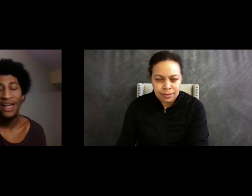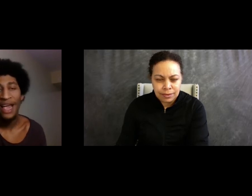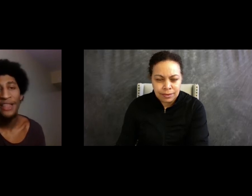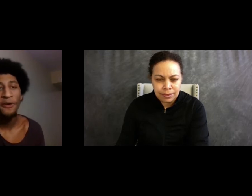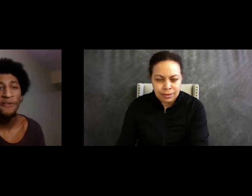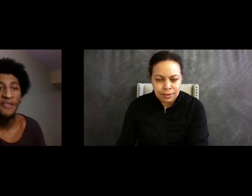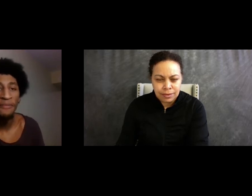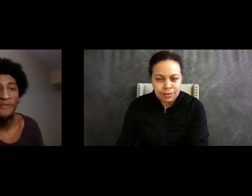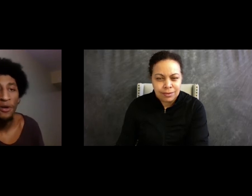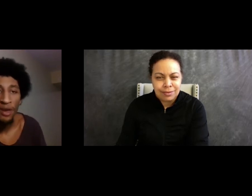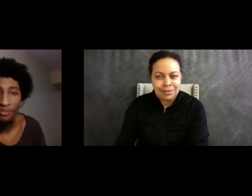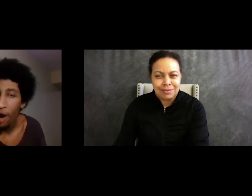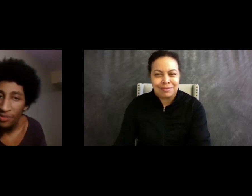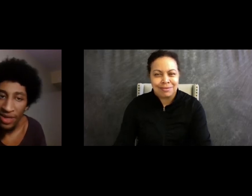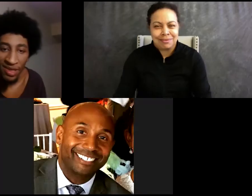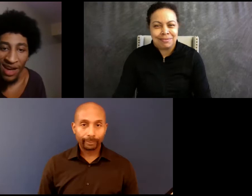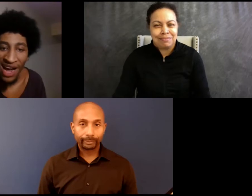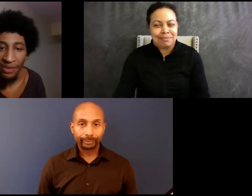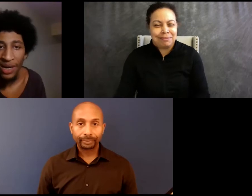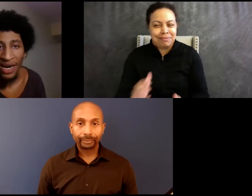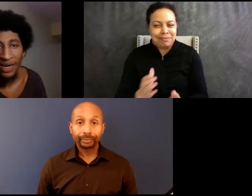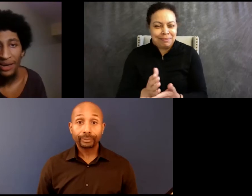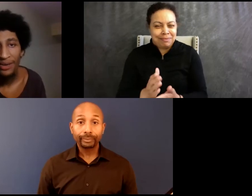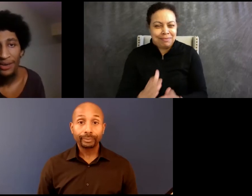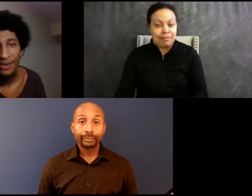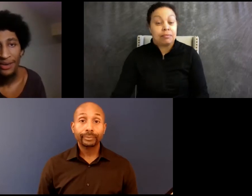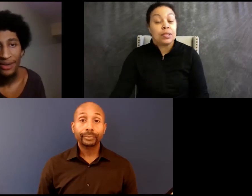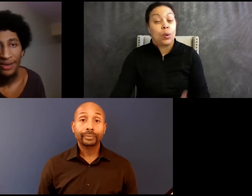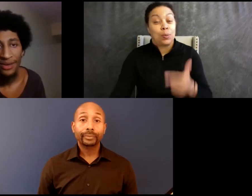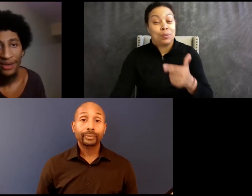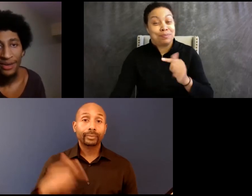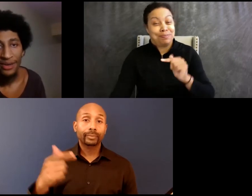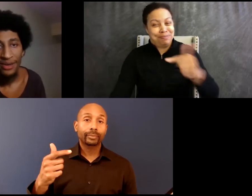All right, I know some folks are probably just got the bug